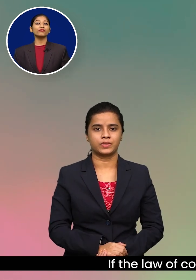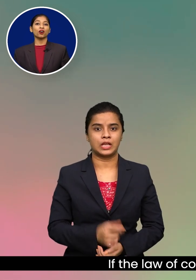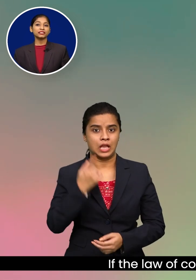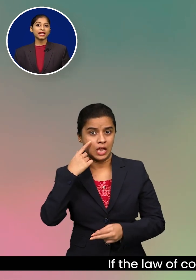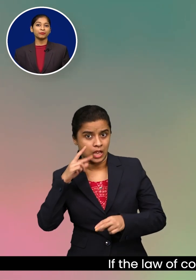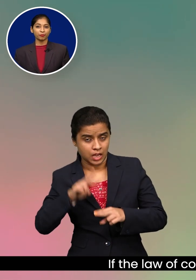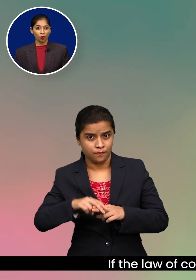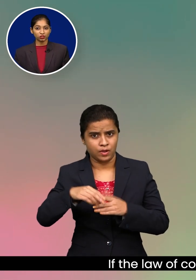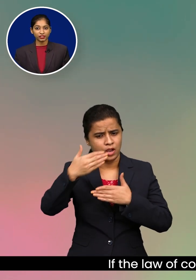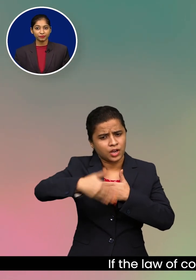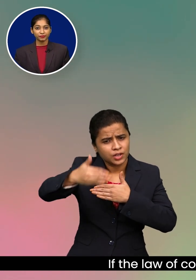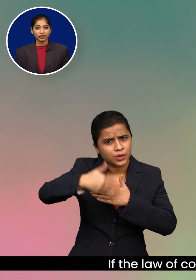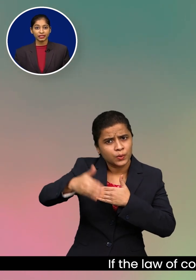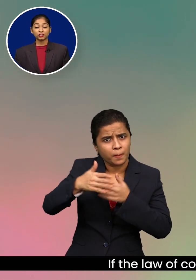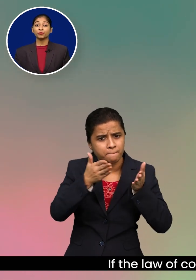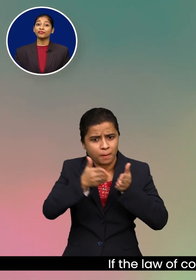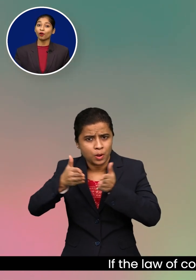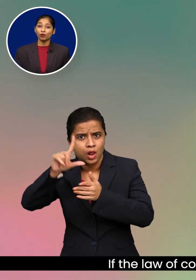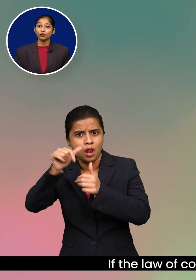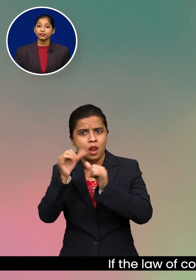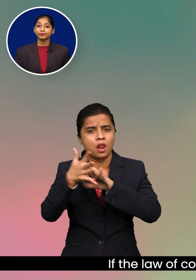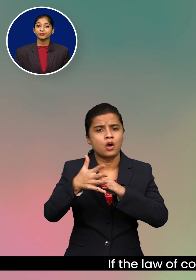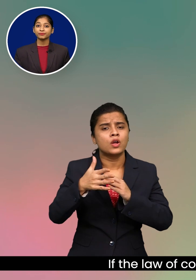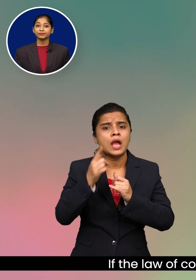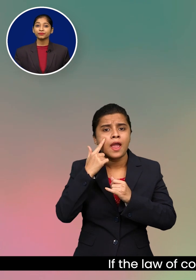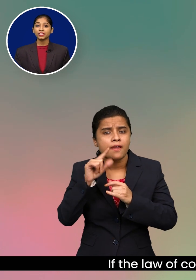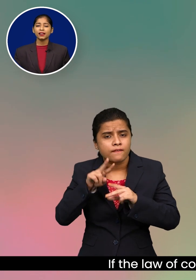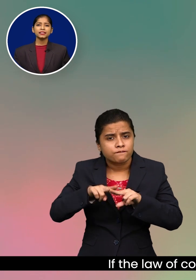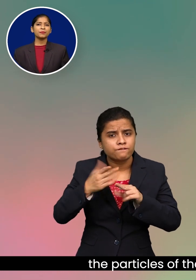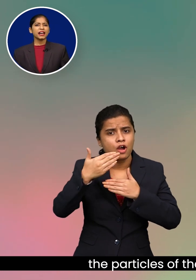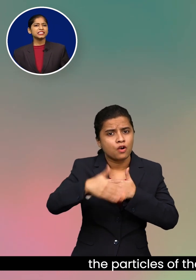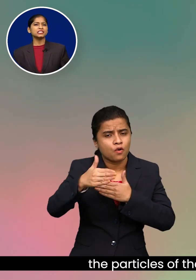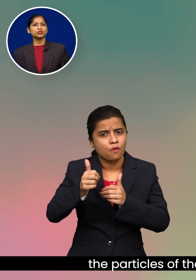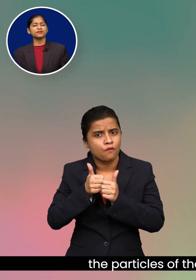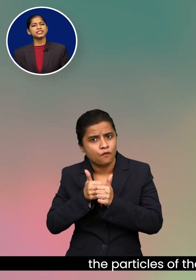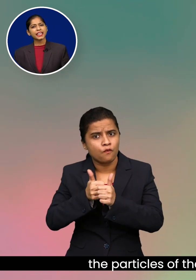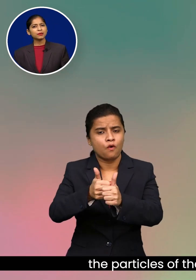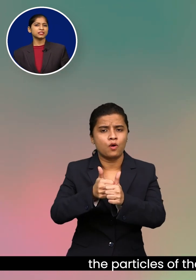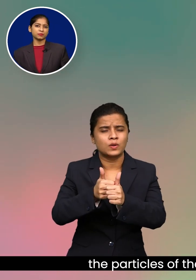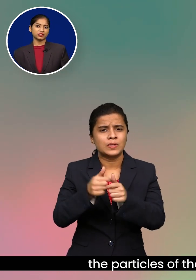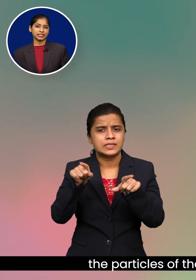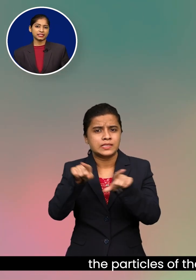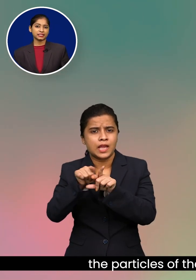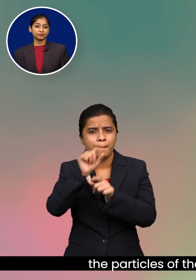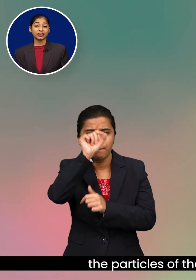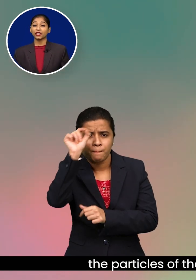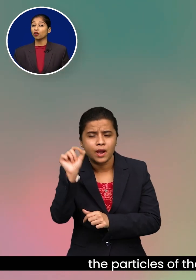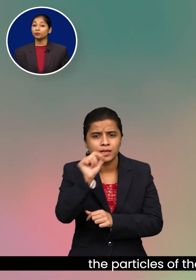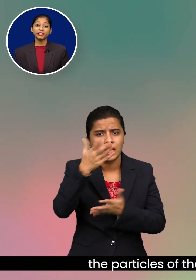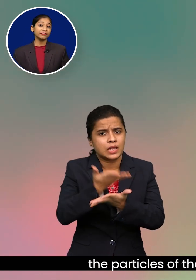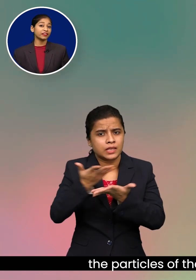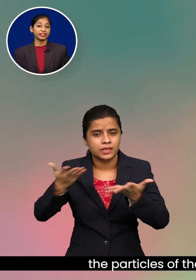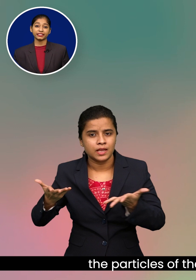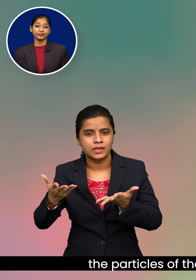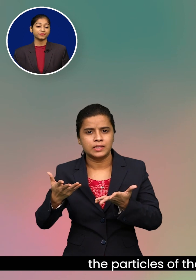If law of constant proportion is to be followed, the particles of same substance